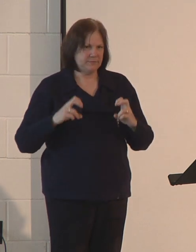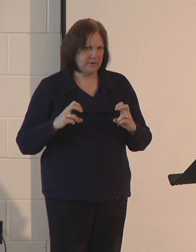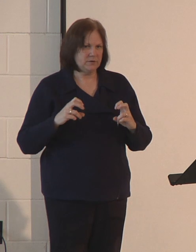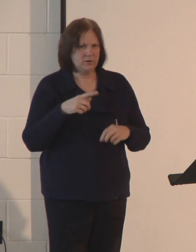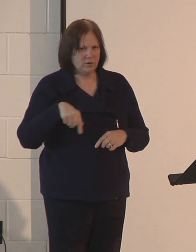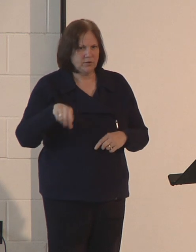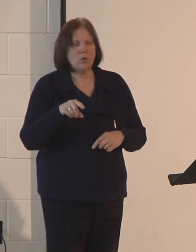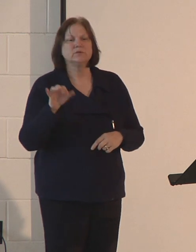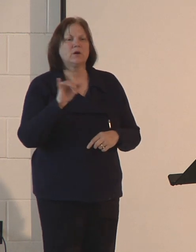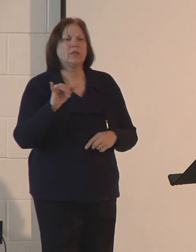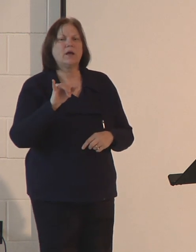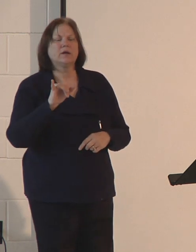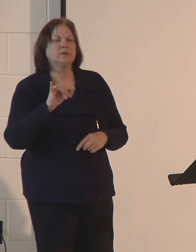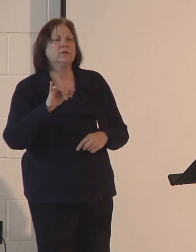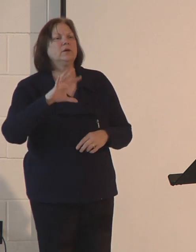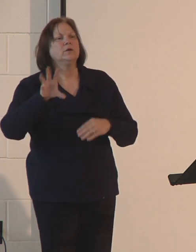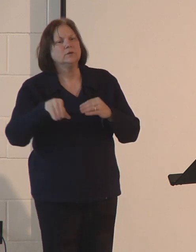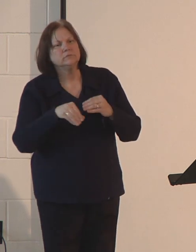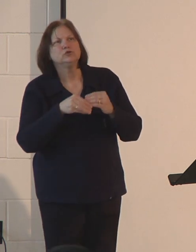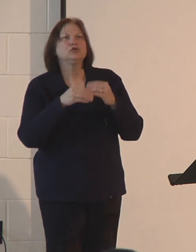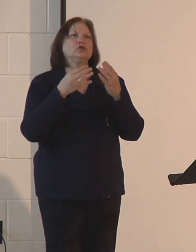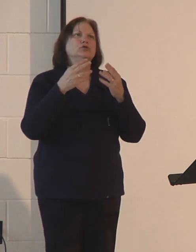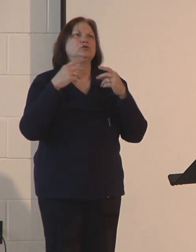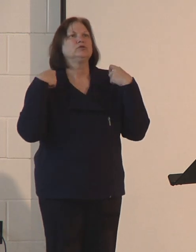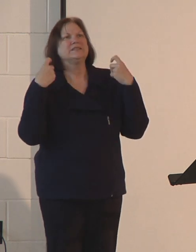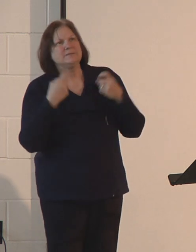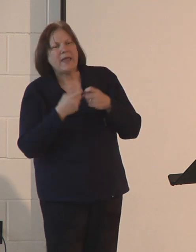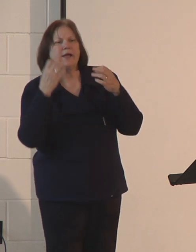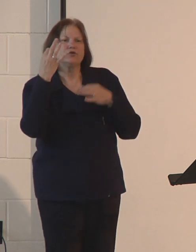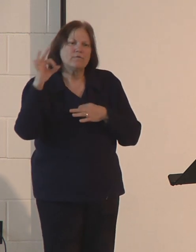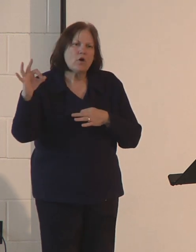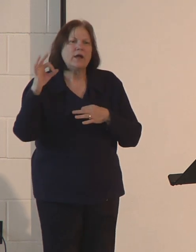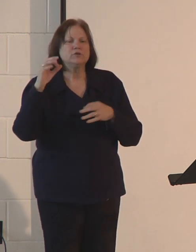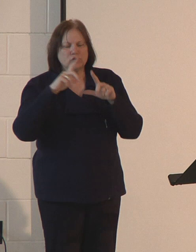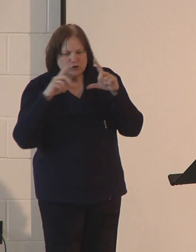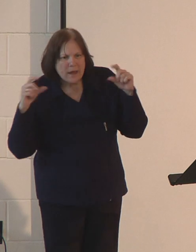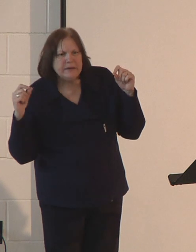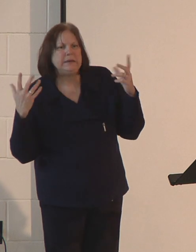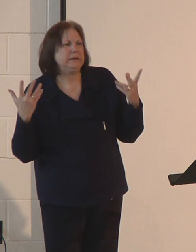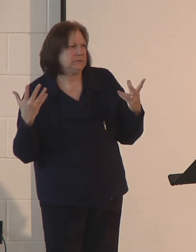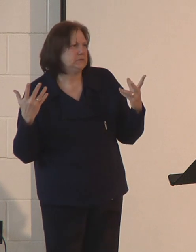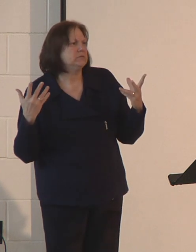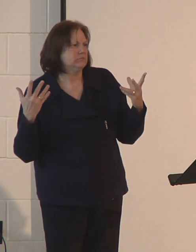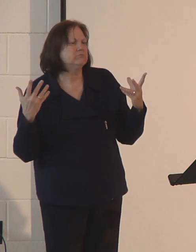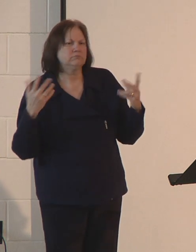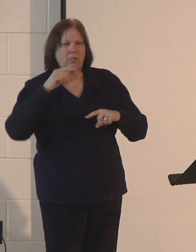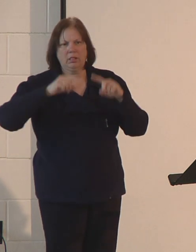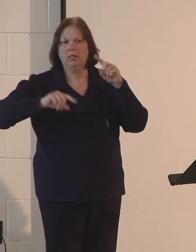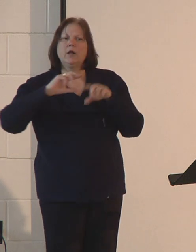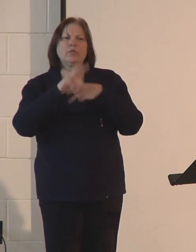Those are like the German, French, Spanish, Chinese, Japanese, and so the